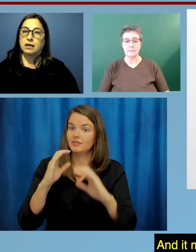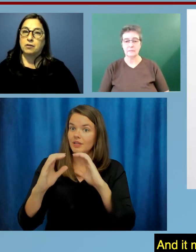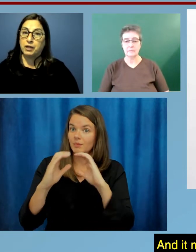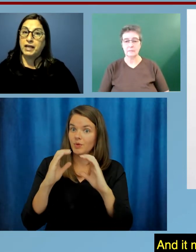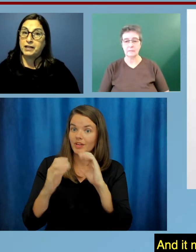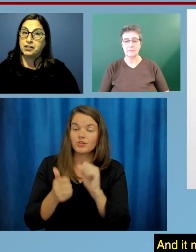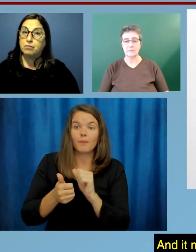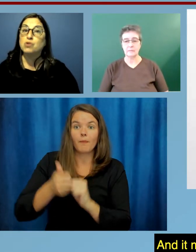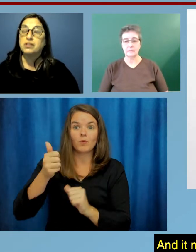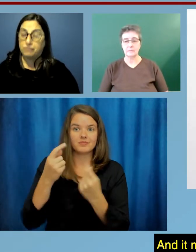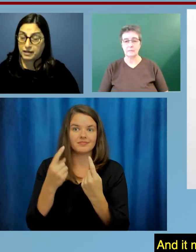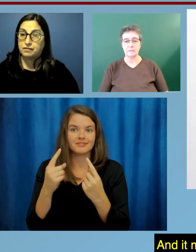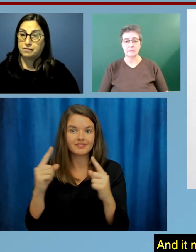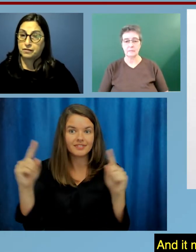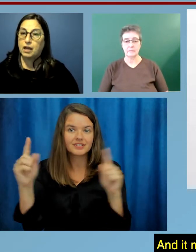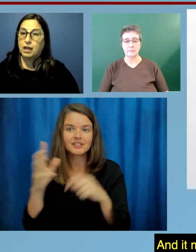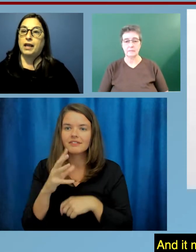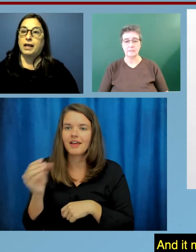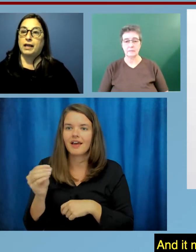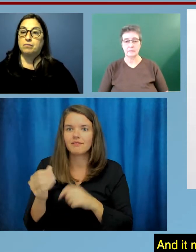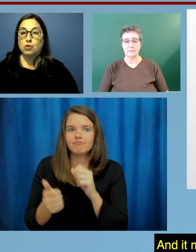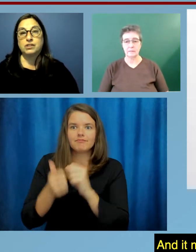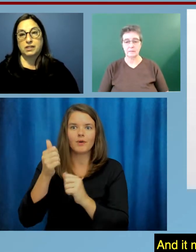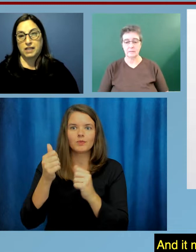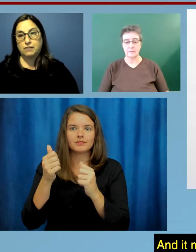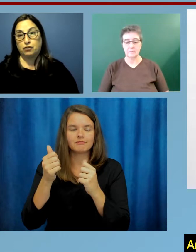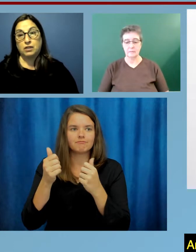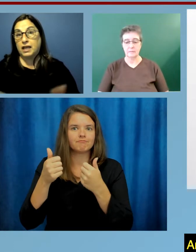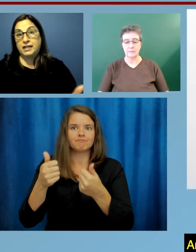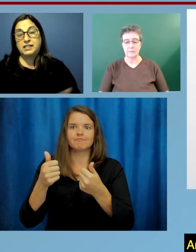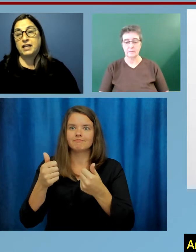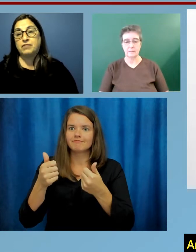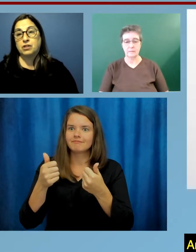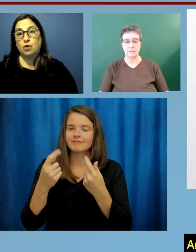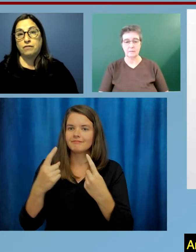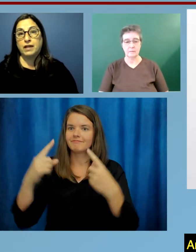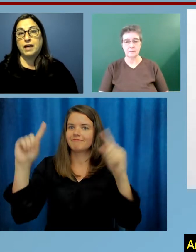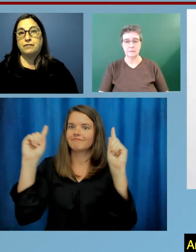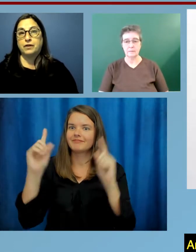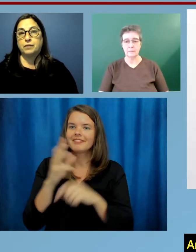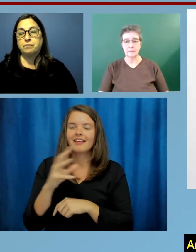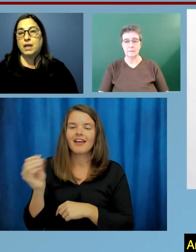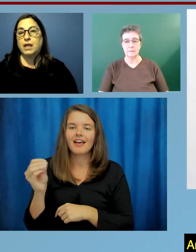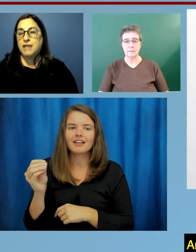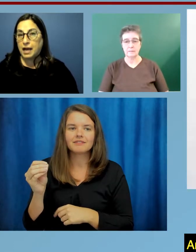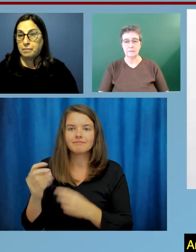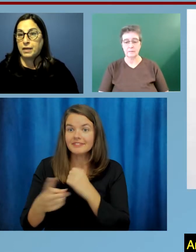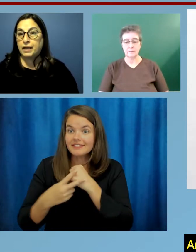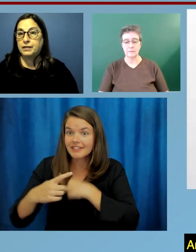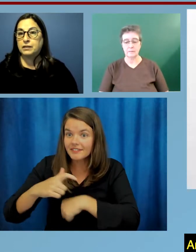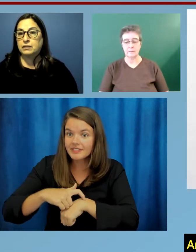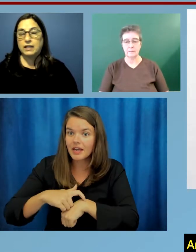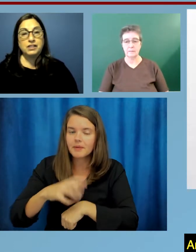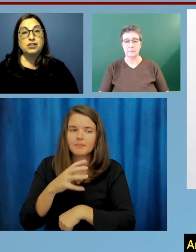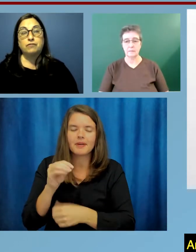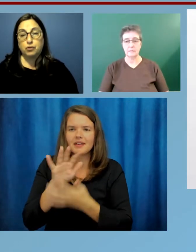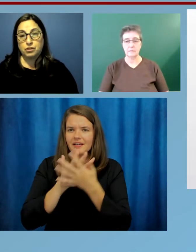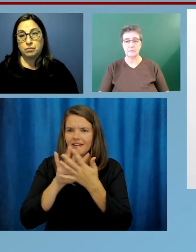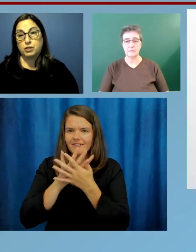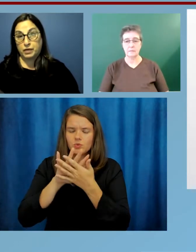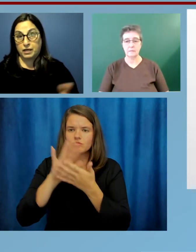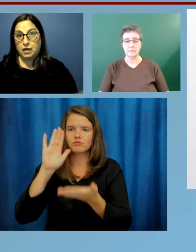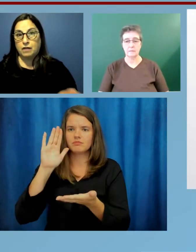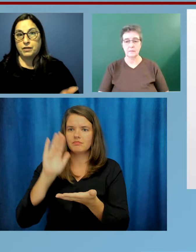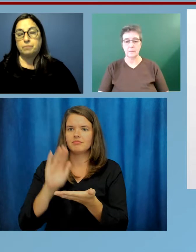the communication most effective and most successful, and it saves an awful lot of time and lessens